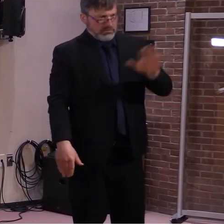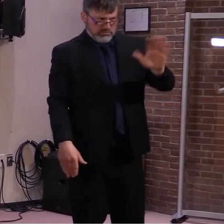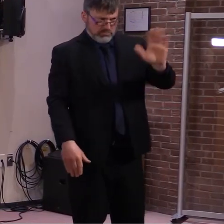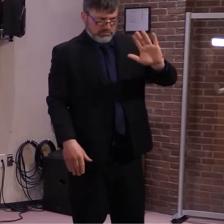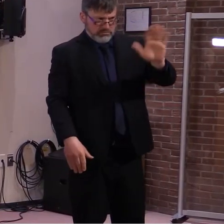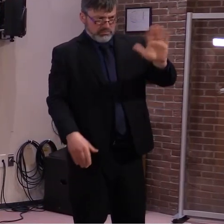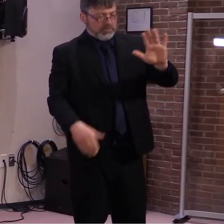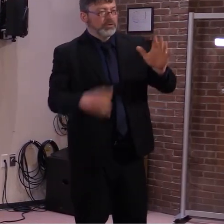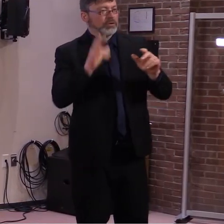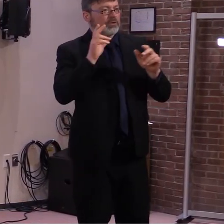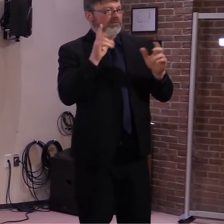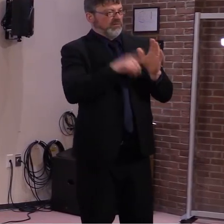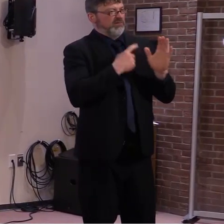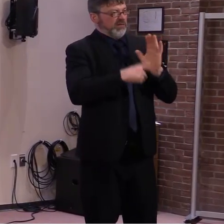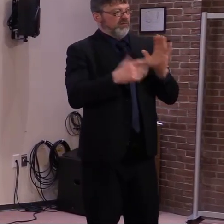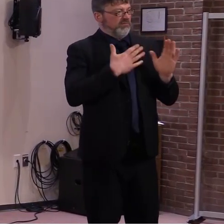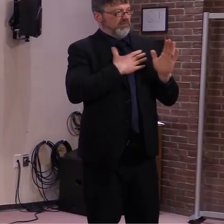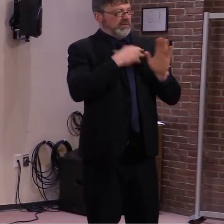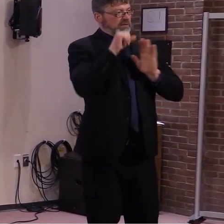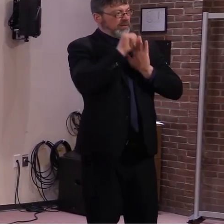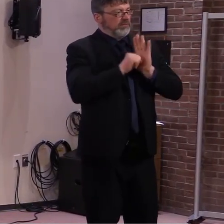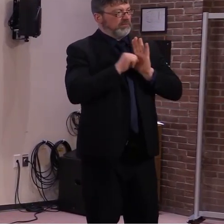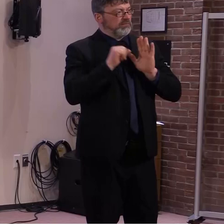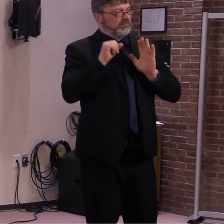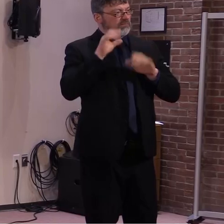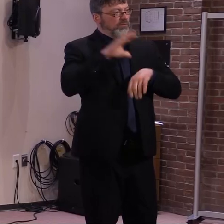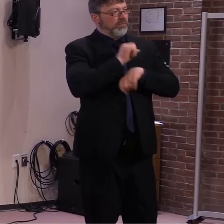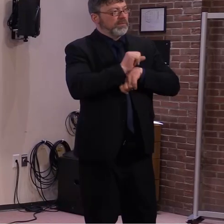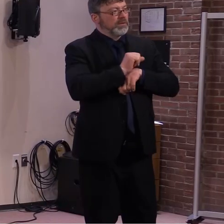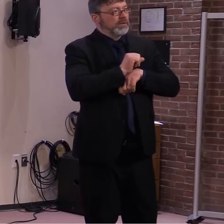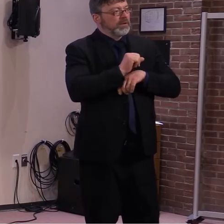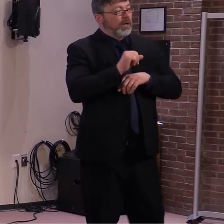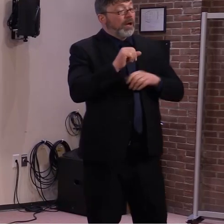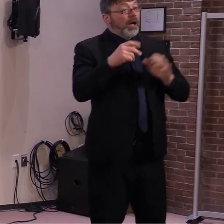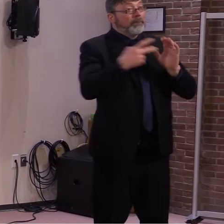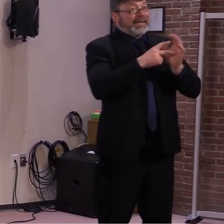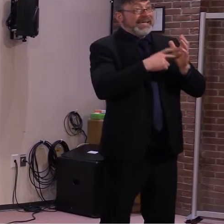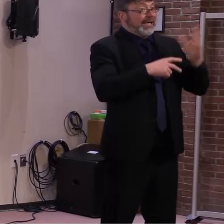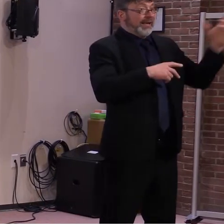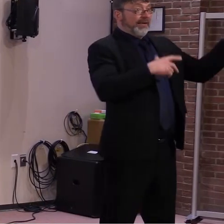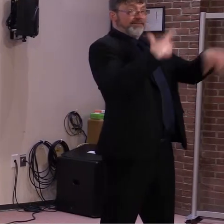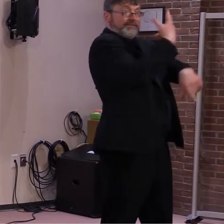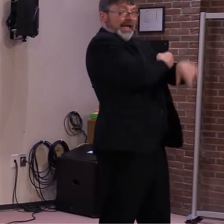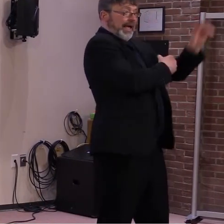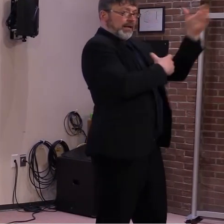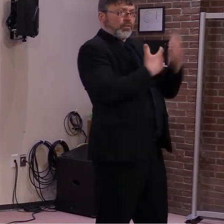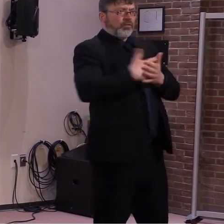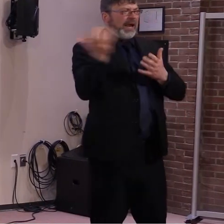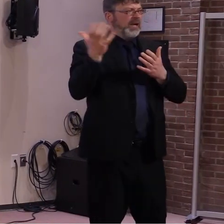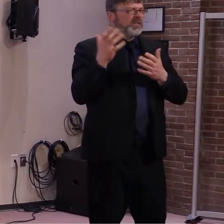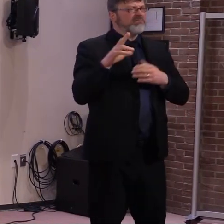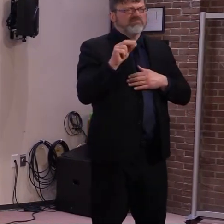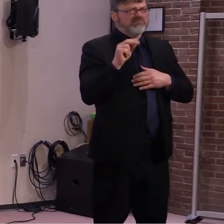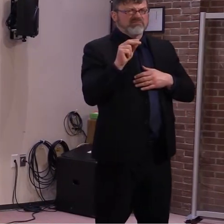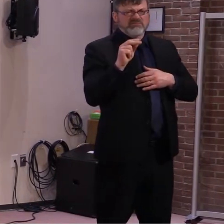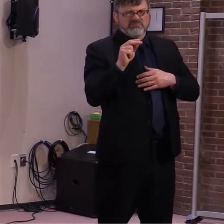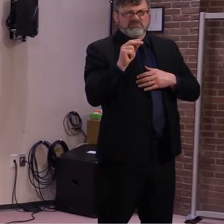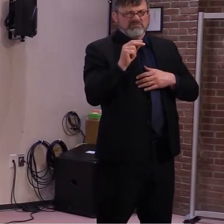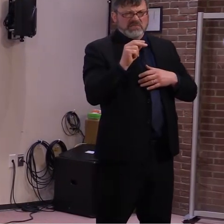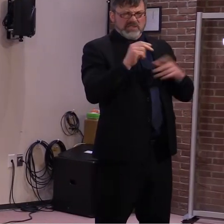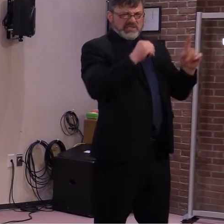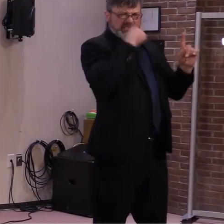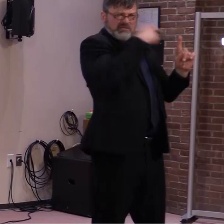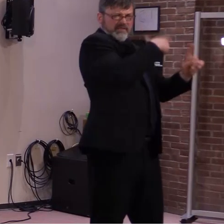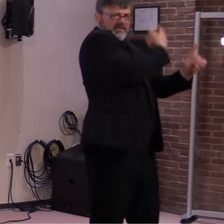very few wasted doses. So I don't see that as an issue. I'm just trying to make sure that we avoid any